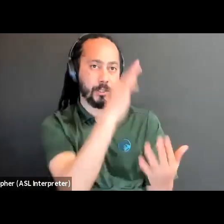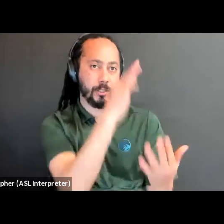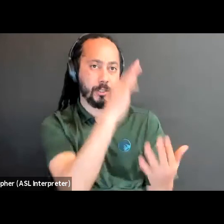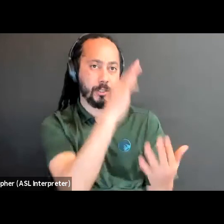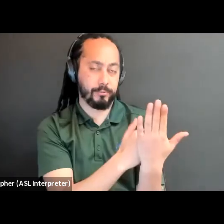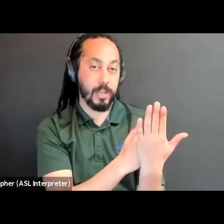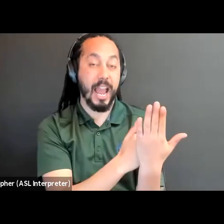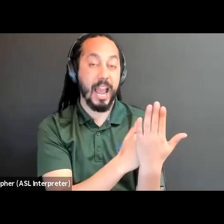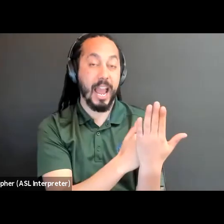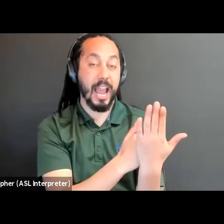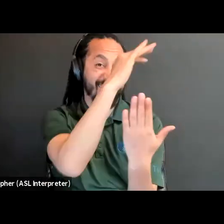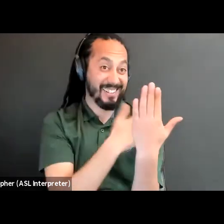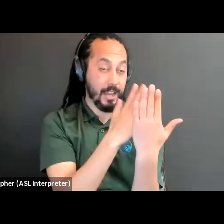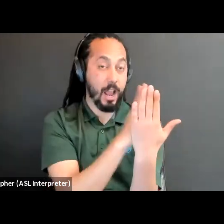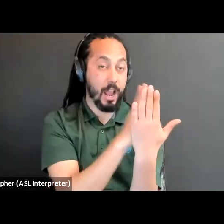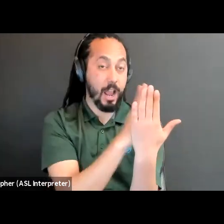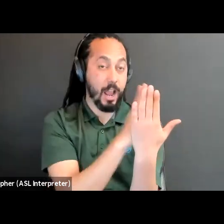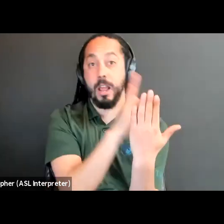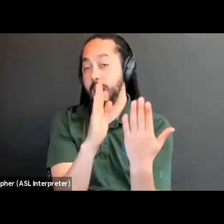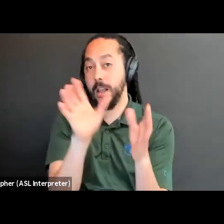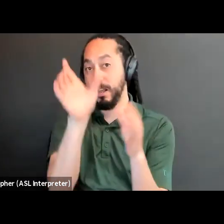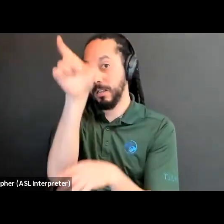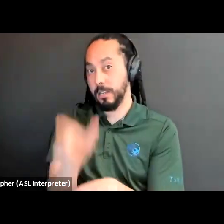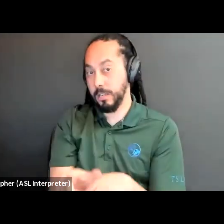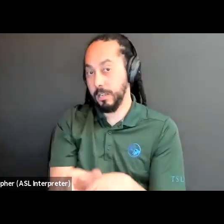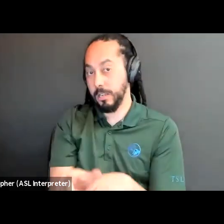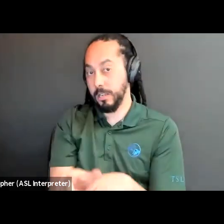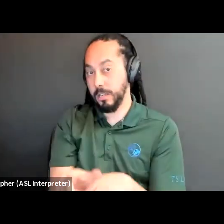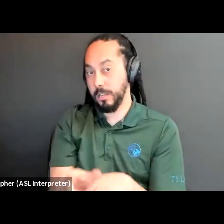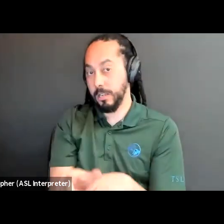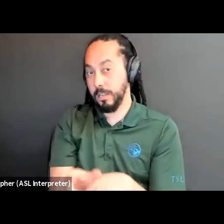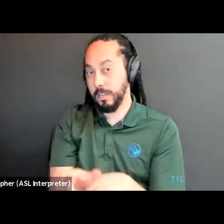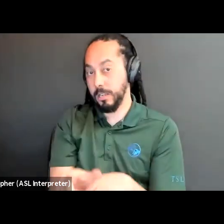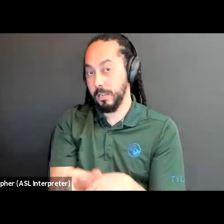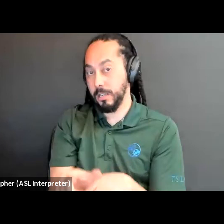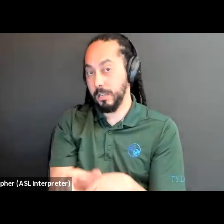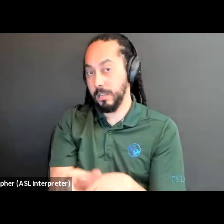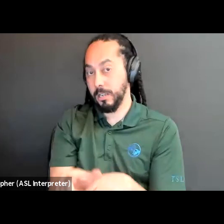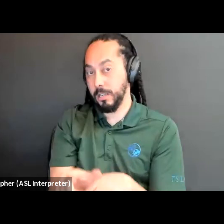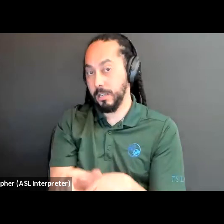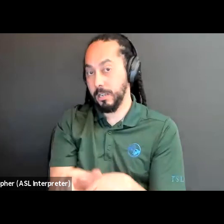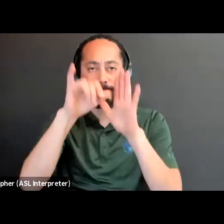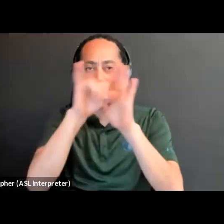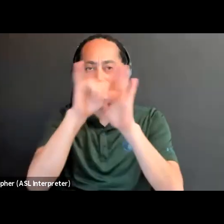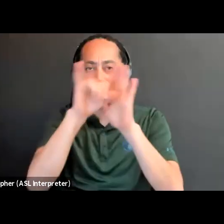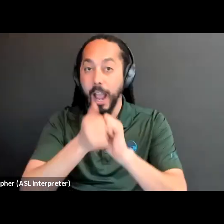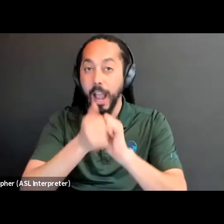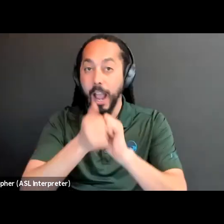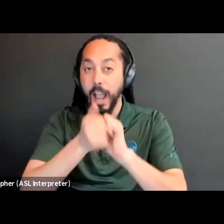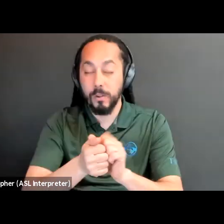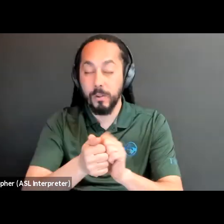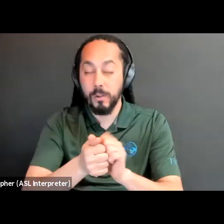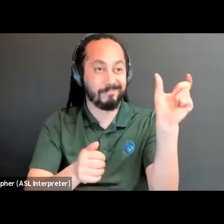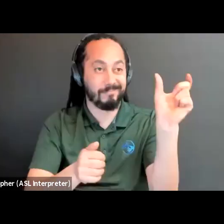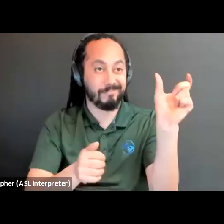screening guide, there are things that you can kind of be looking for and keep track of as you're doing